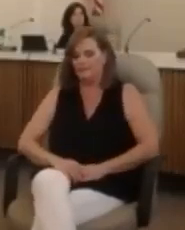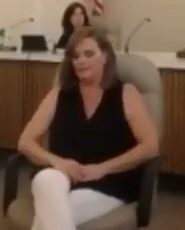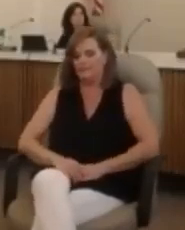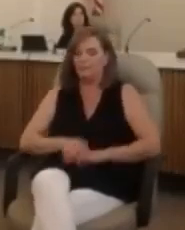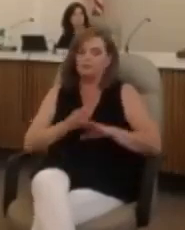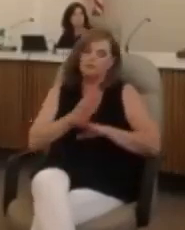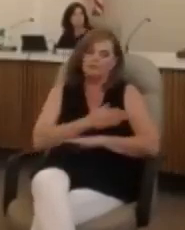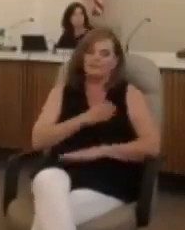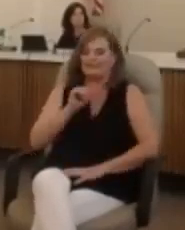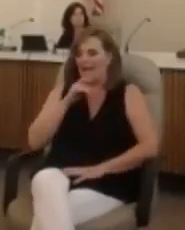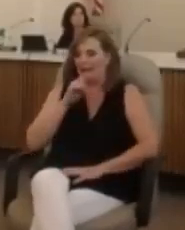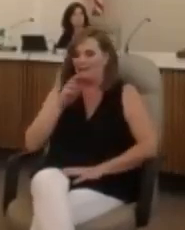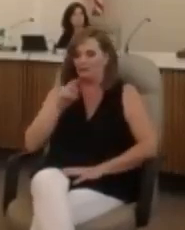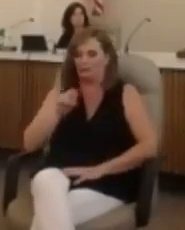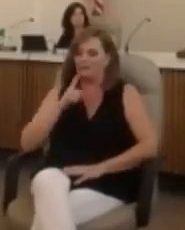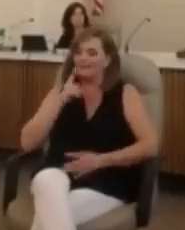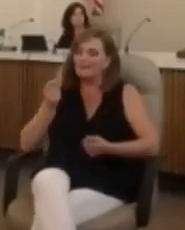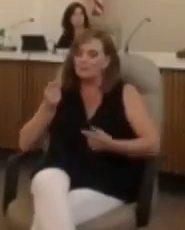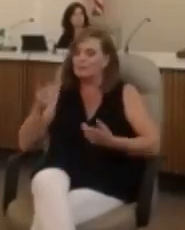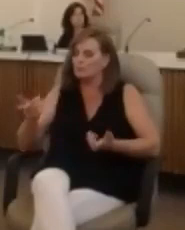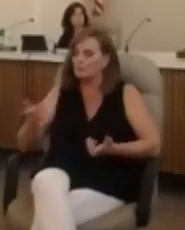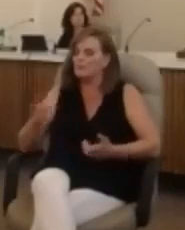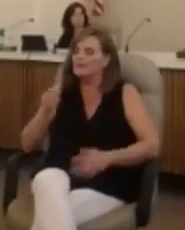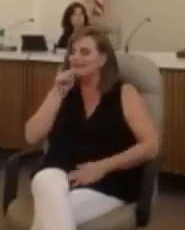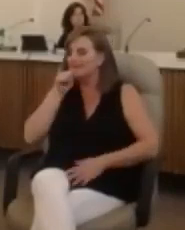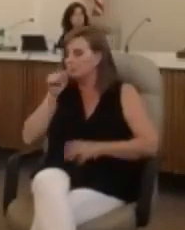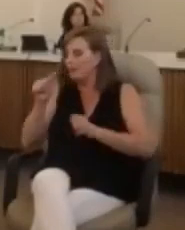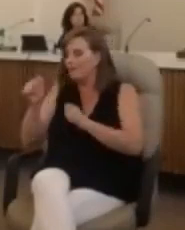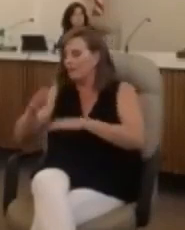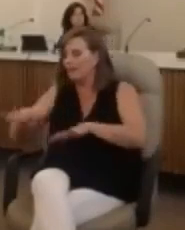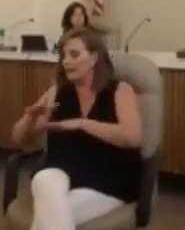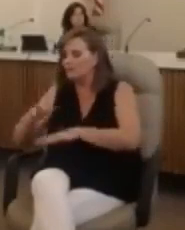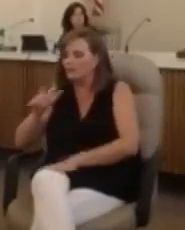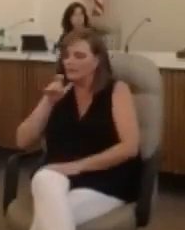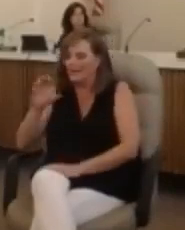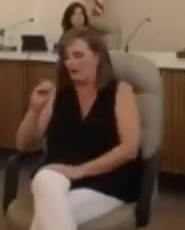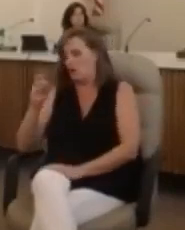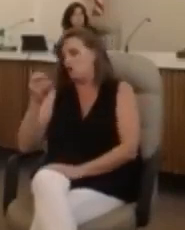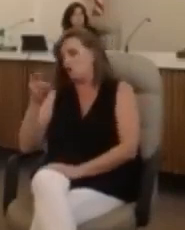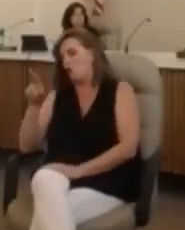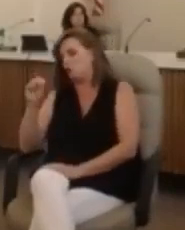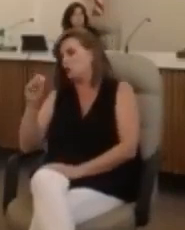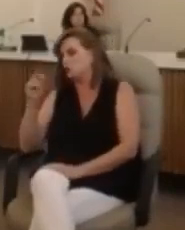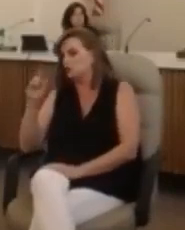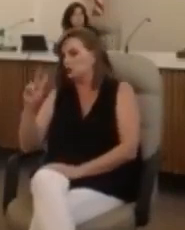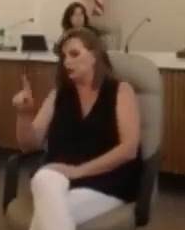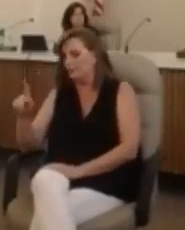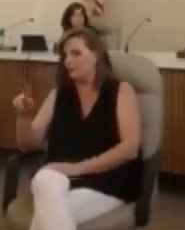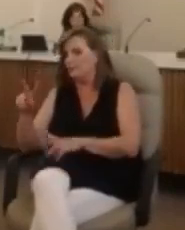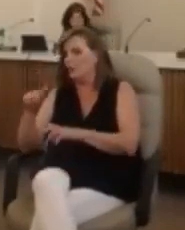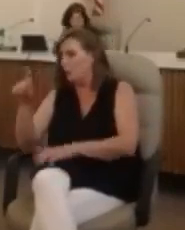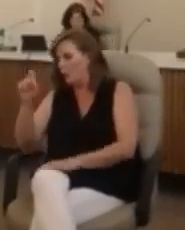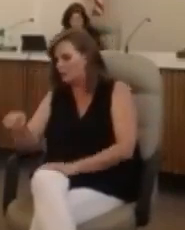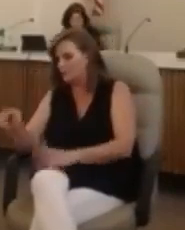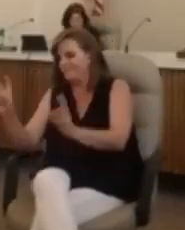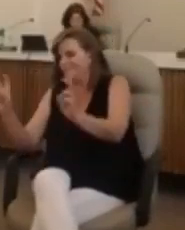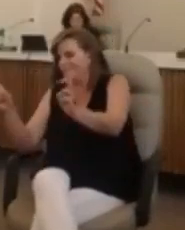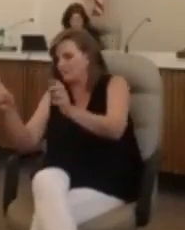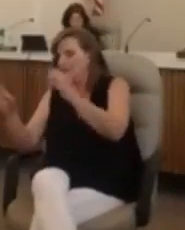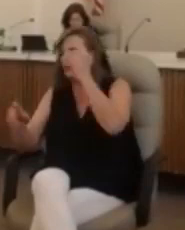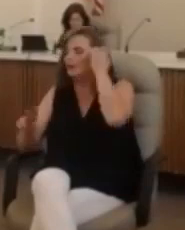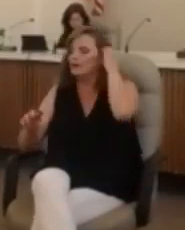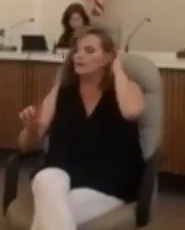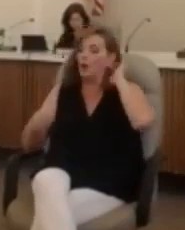And does exactly that. And it's private land, so there is no ownership question. The only thing is we would have to